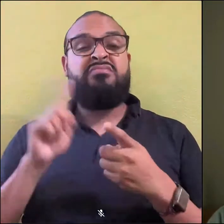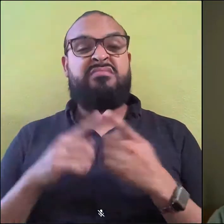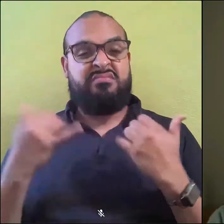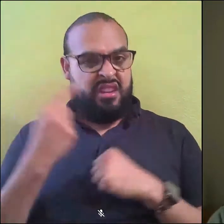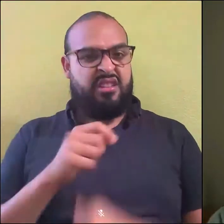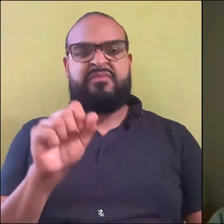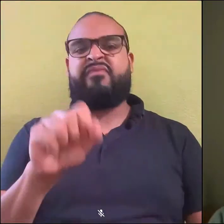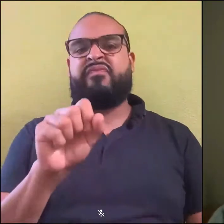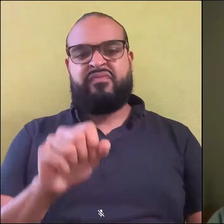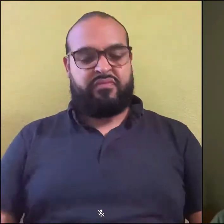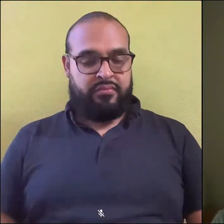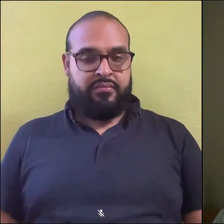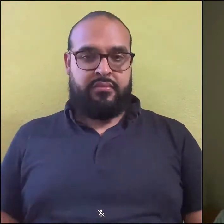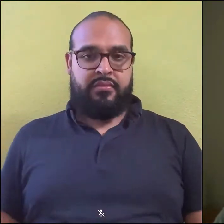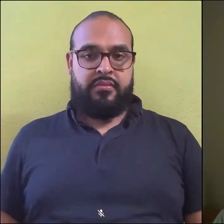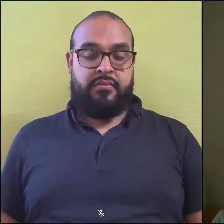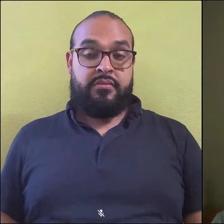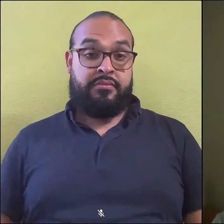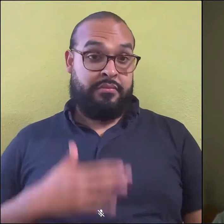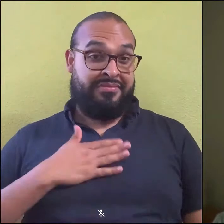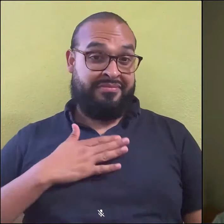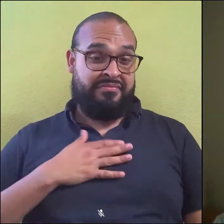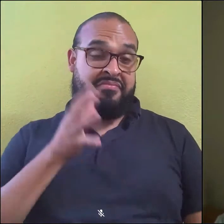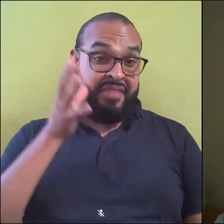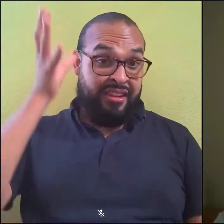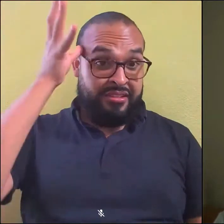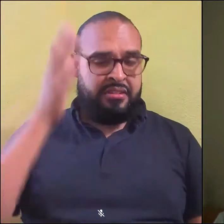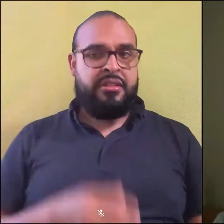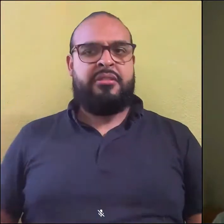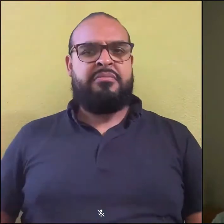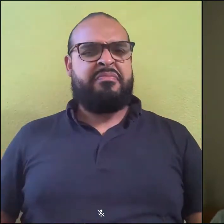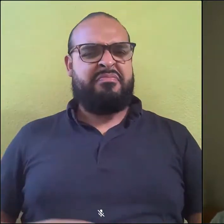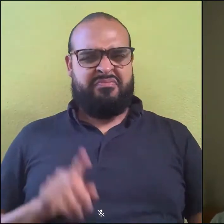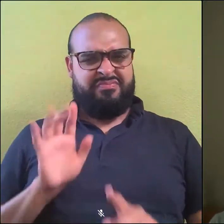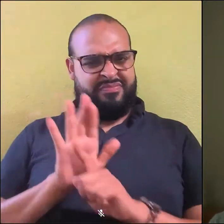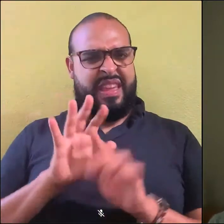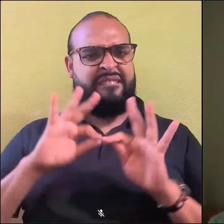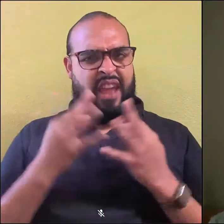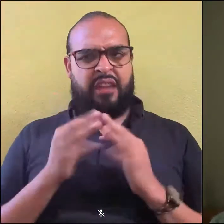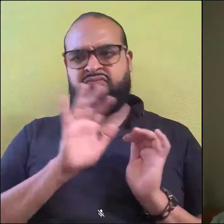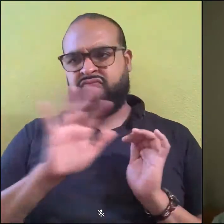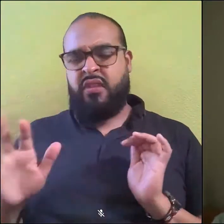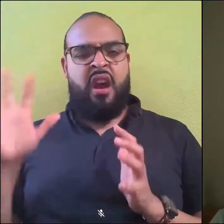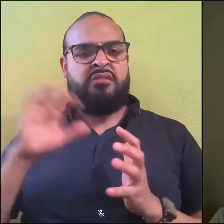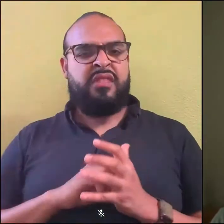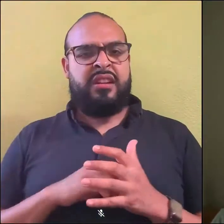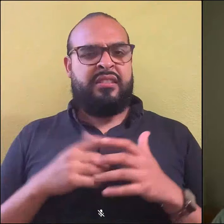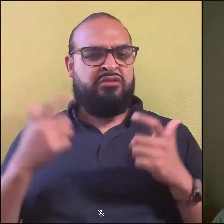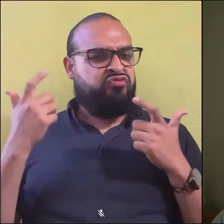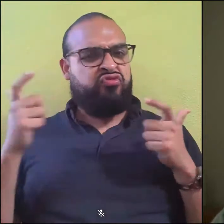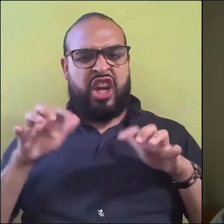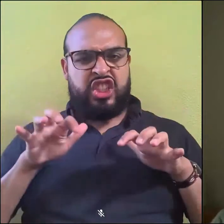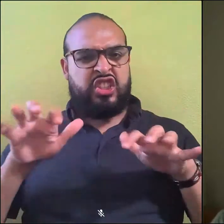So my parents and their families were part of this mass migration. In 1950 and 1951,